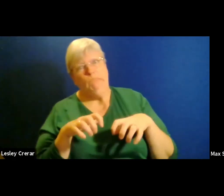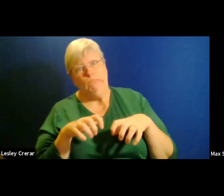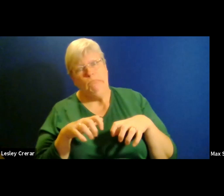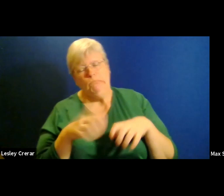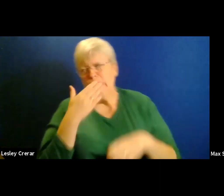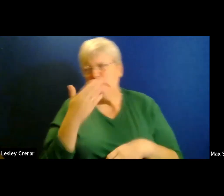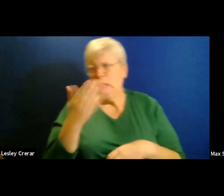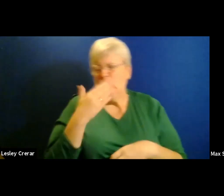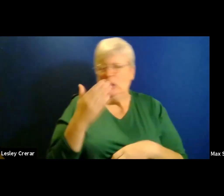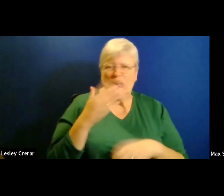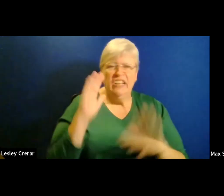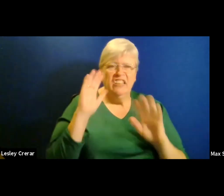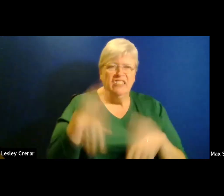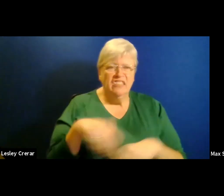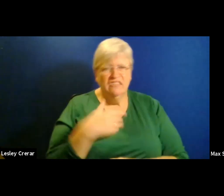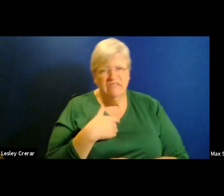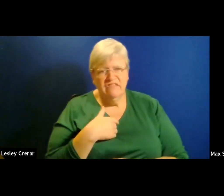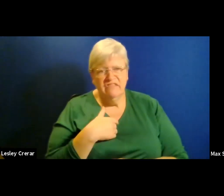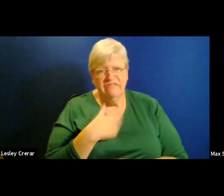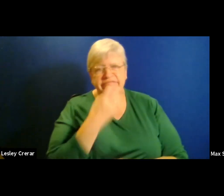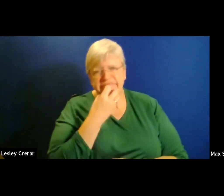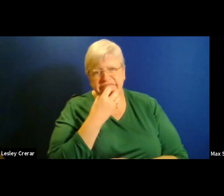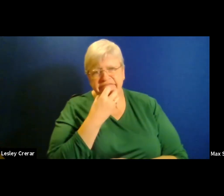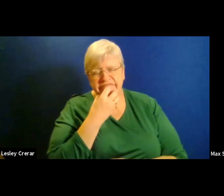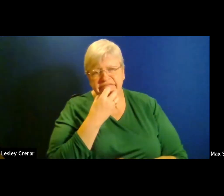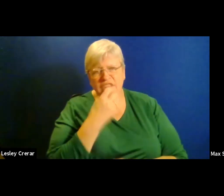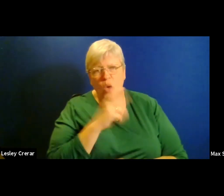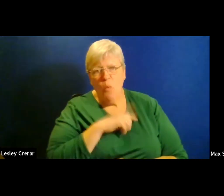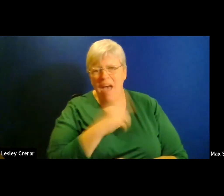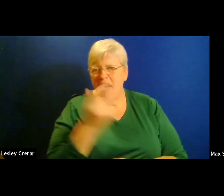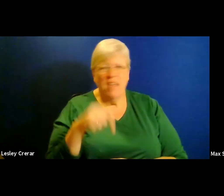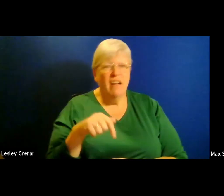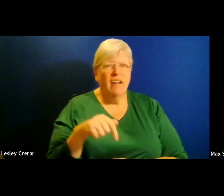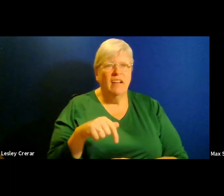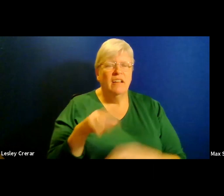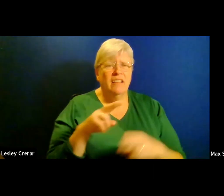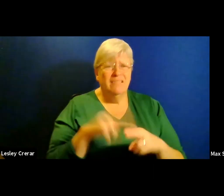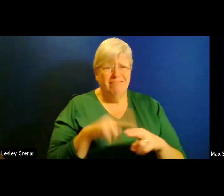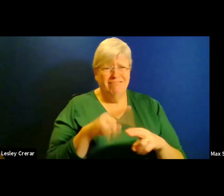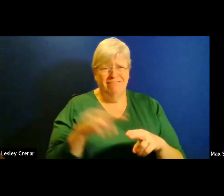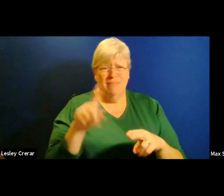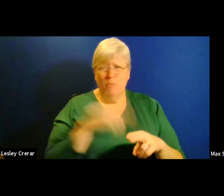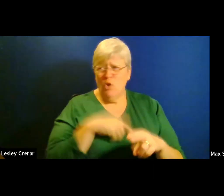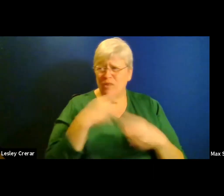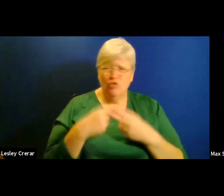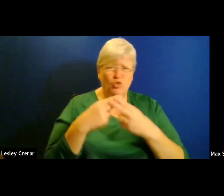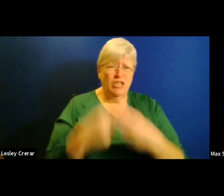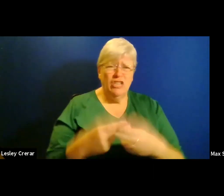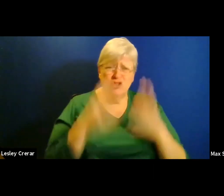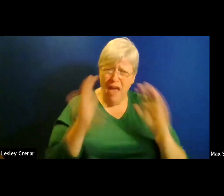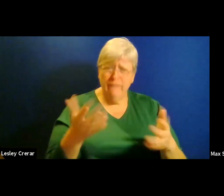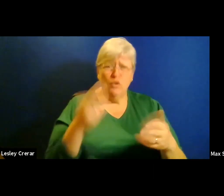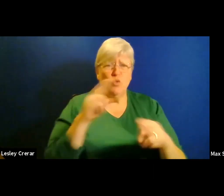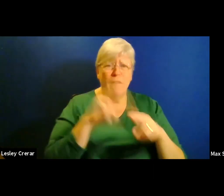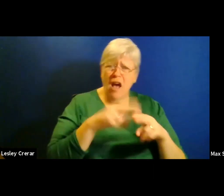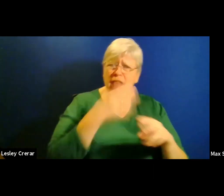bored witless and asking myself just why I'm here. Well, because it's tradition, because it's what fathers and sons